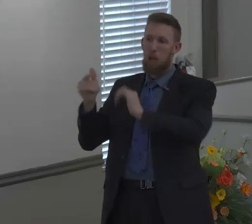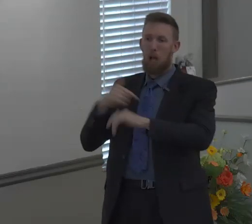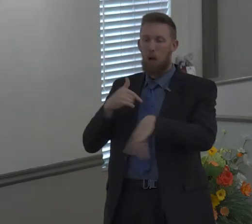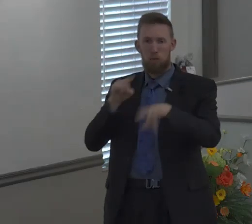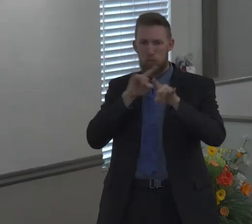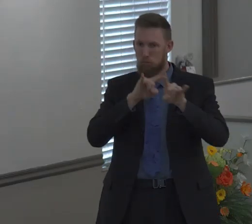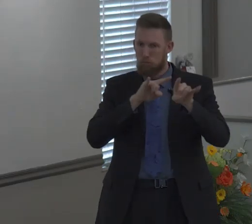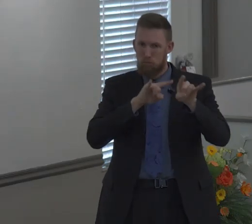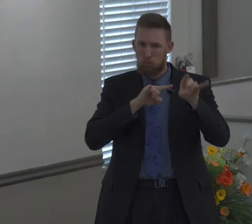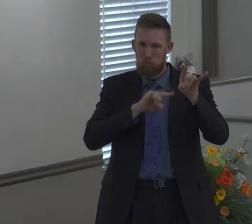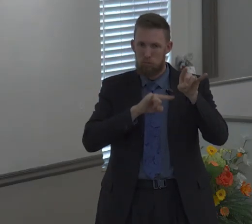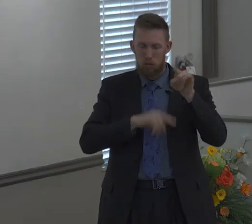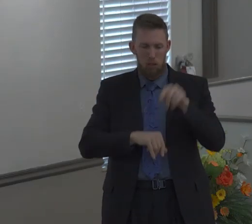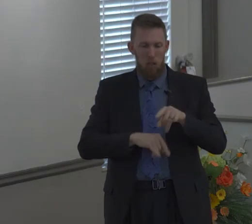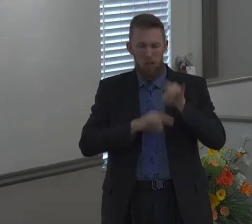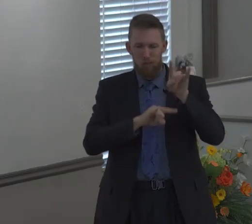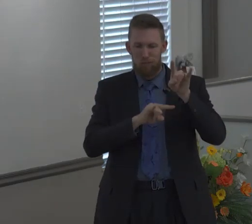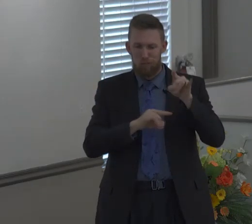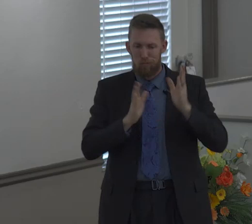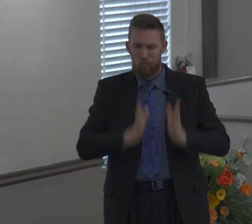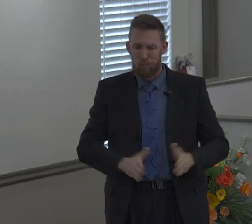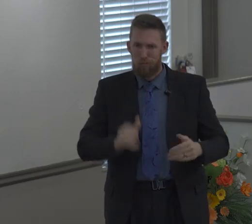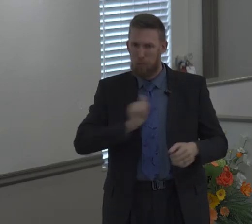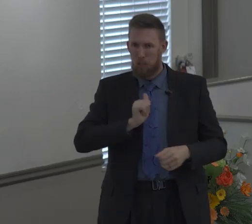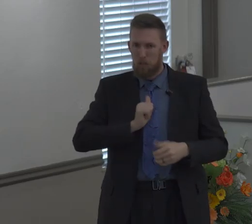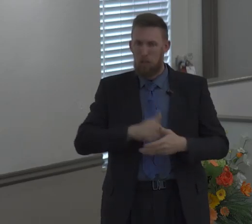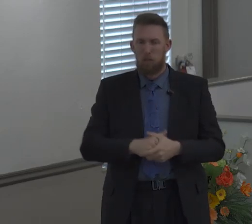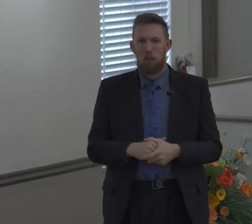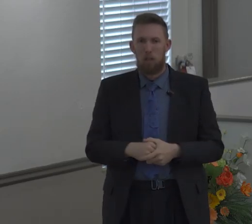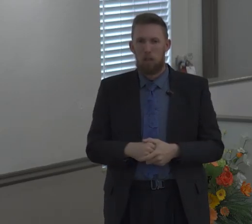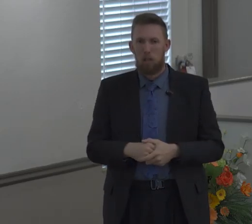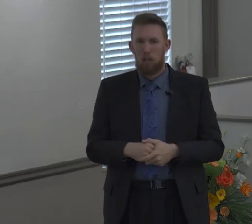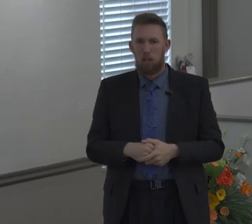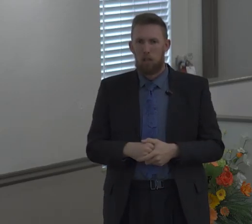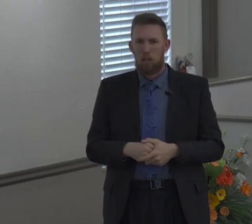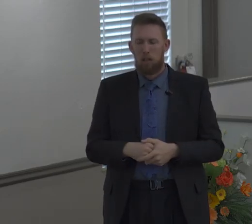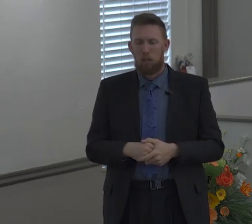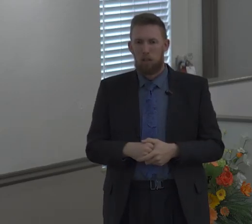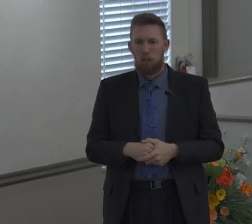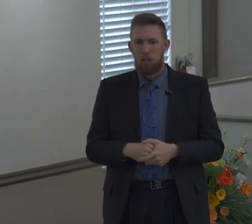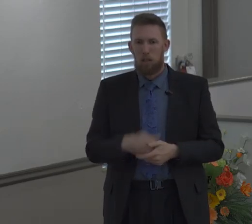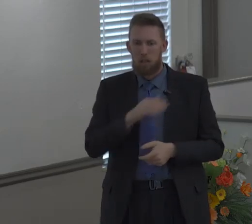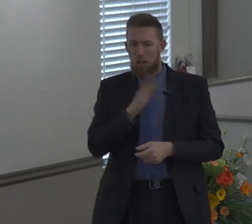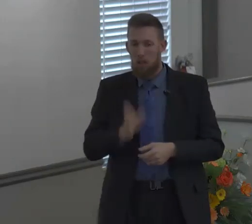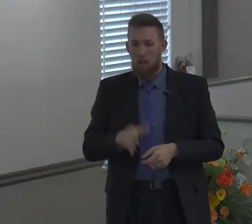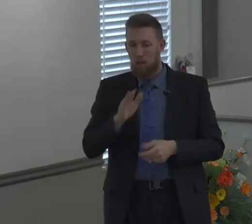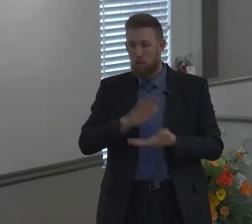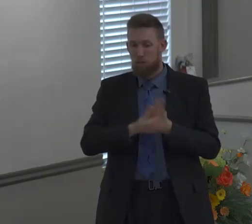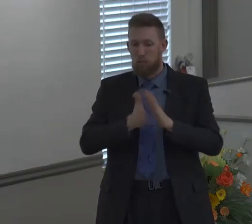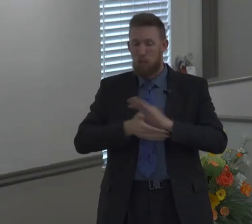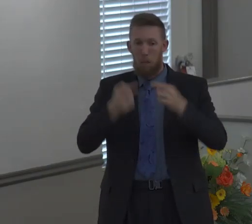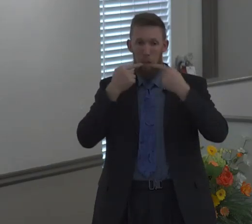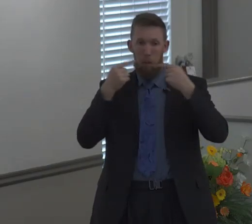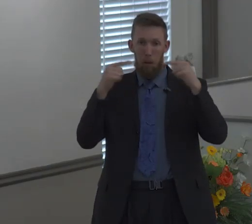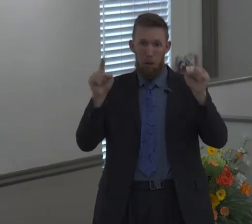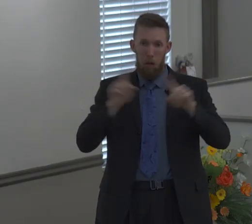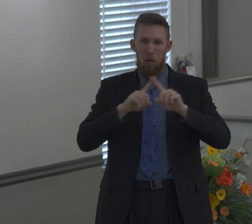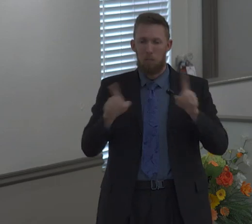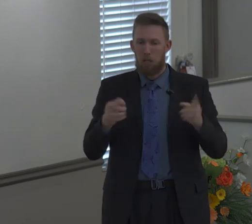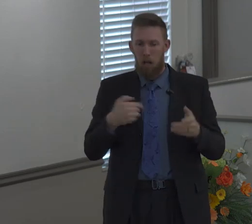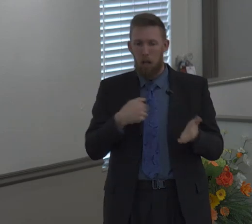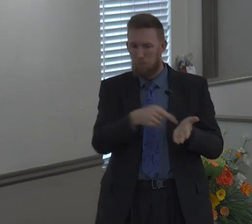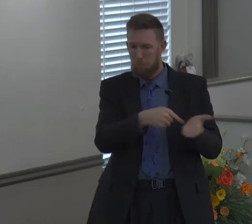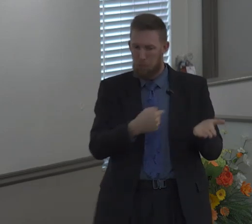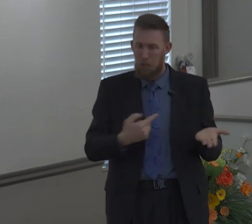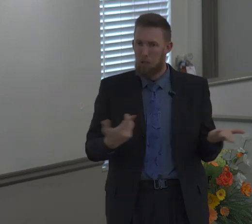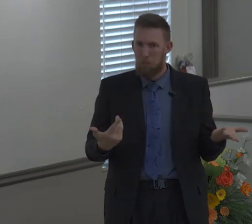make it to the big time. We never did. Okay? There's a long story. But let me just tell you